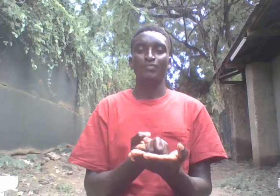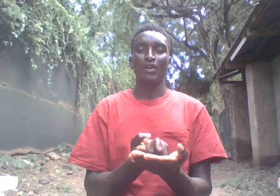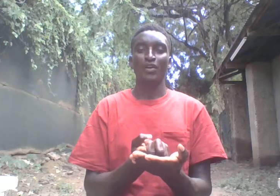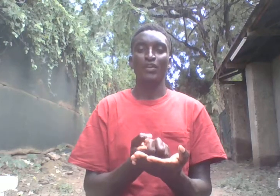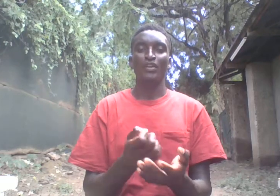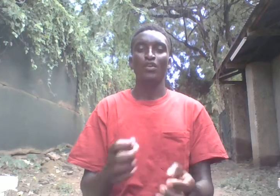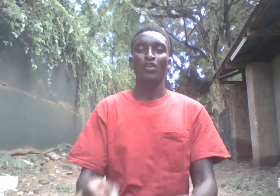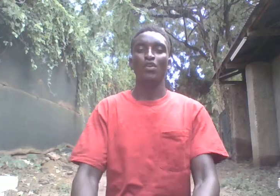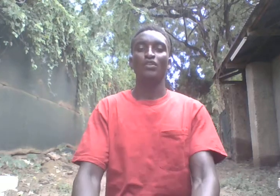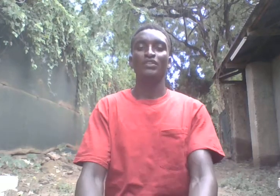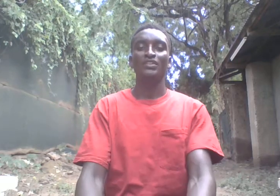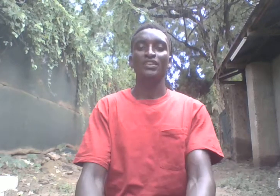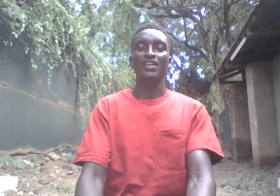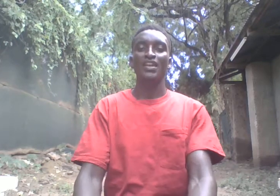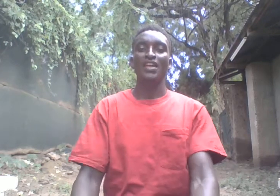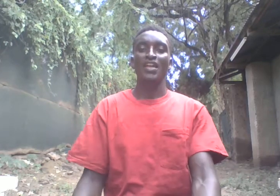employ, or